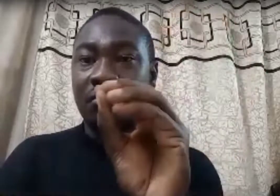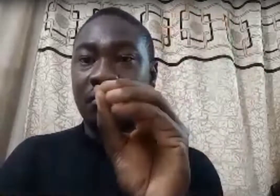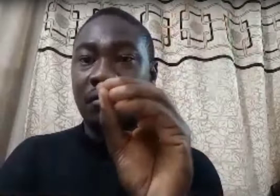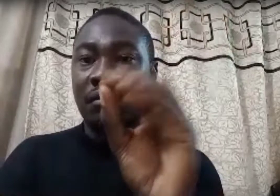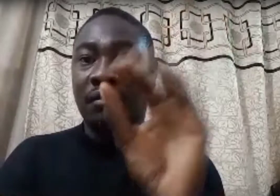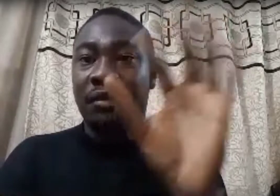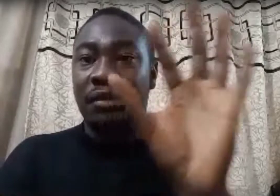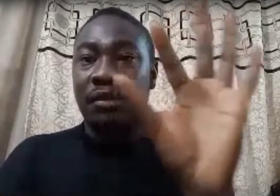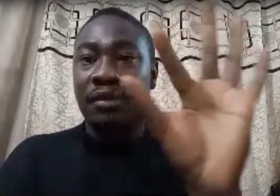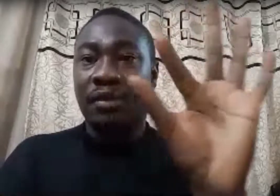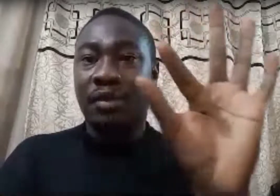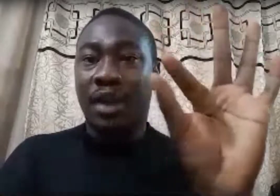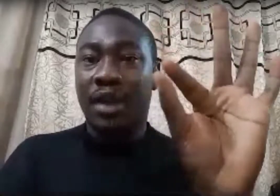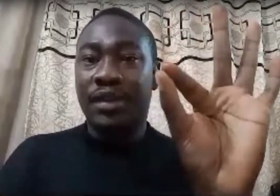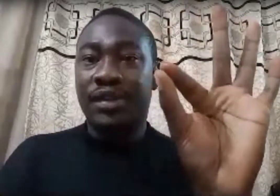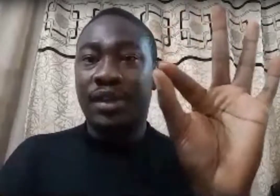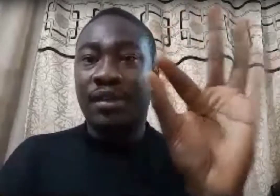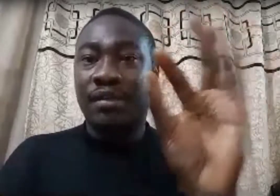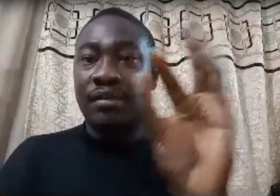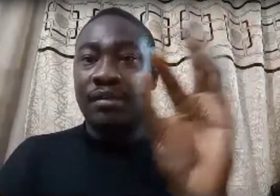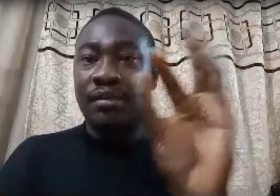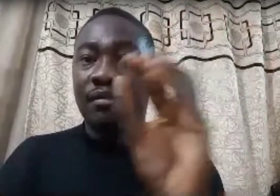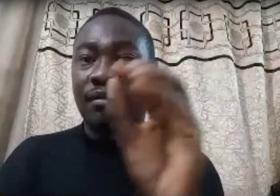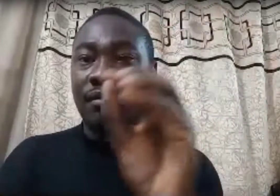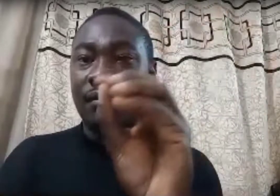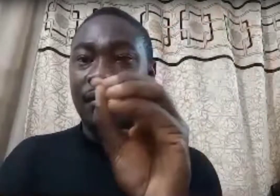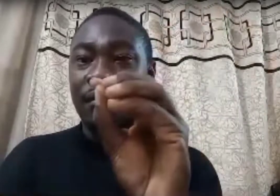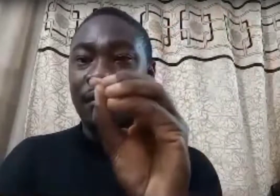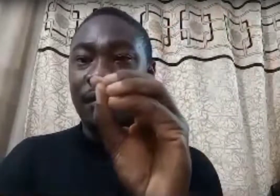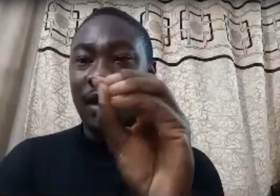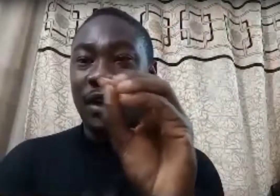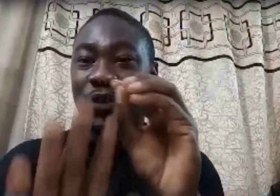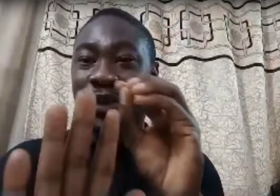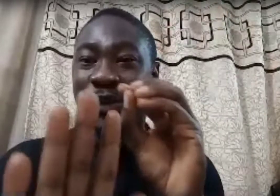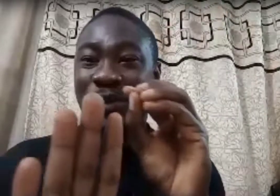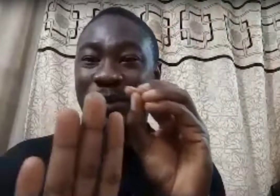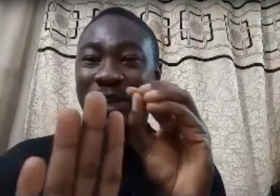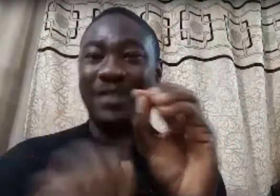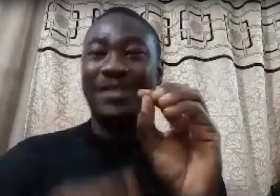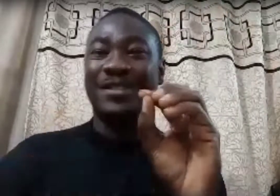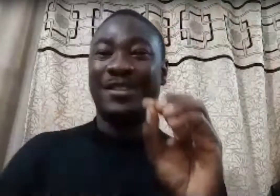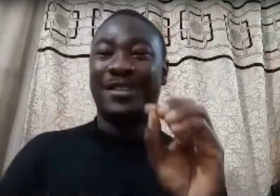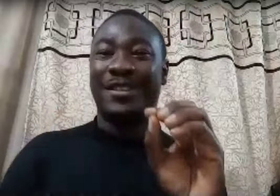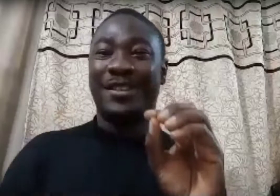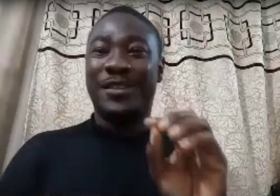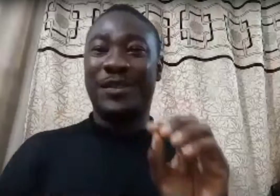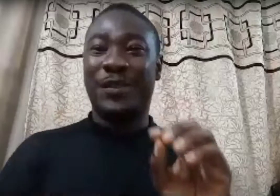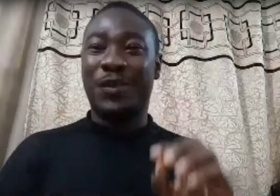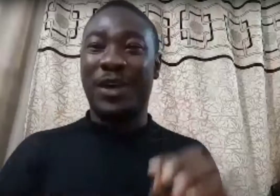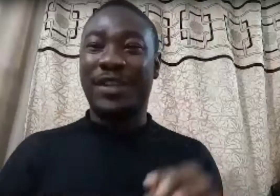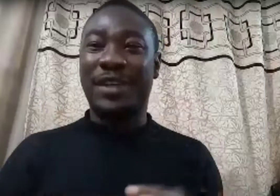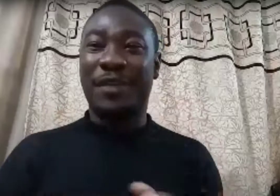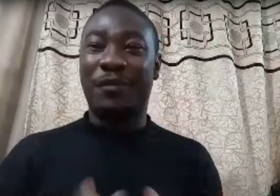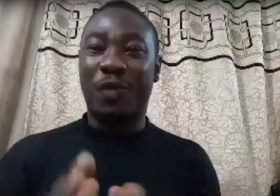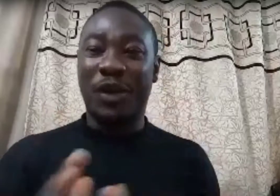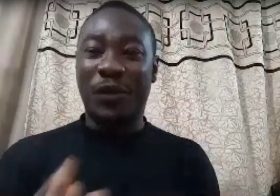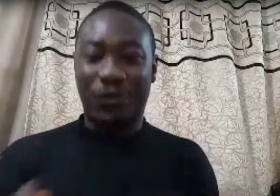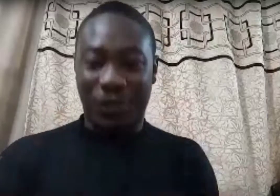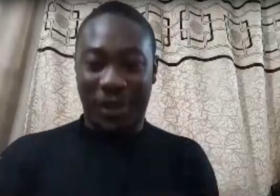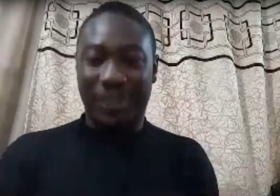90, and I told you I'll stop there. So let's save 100 for now.